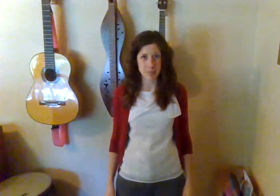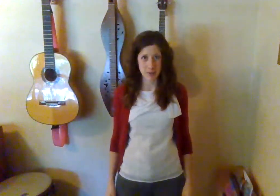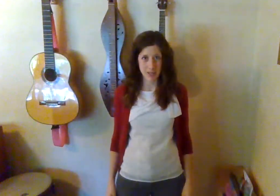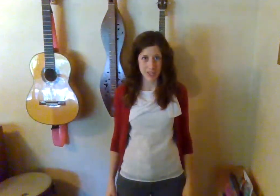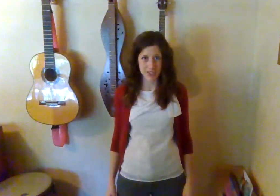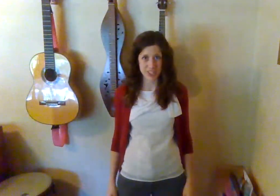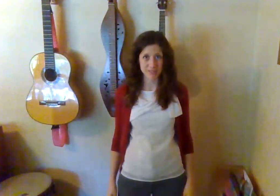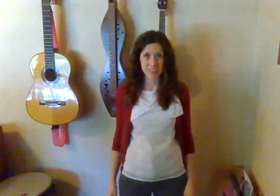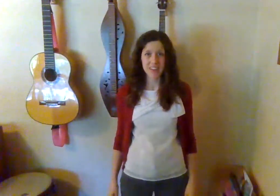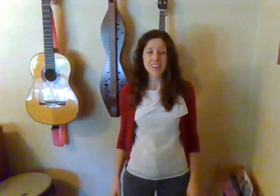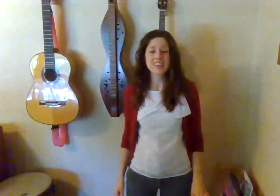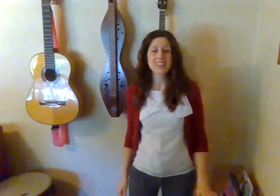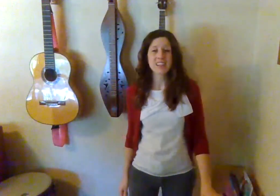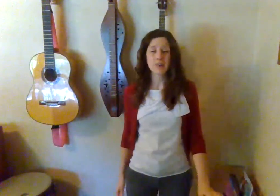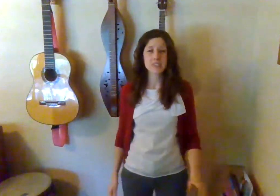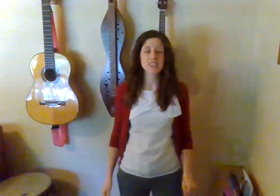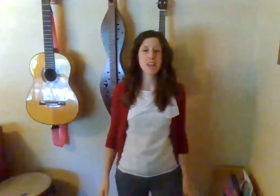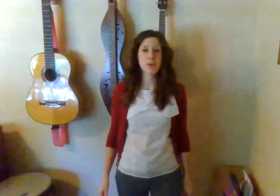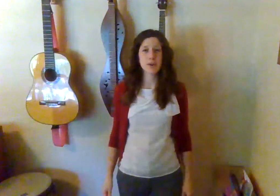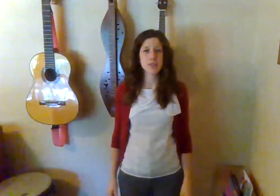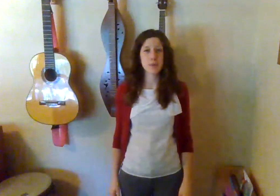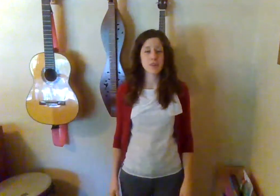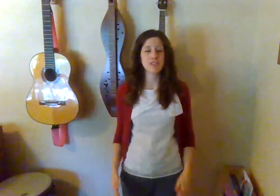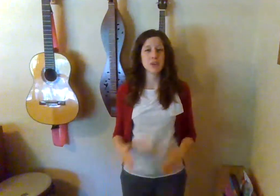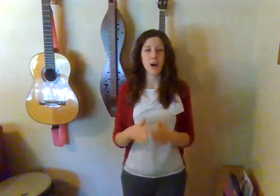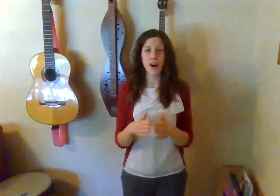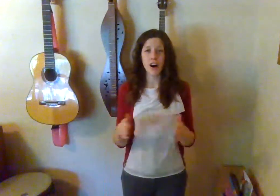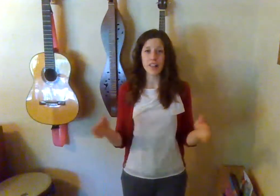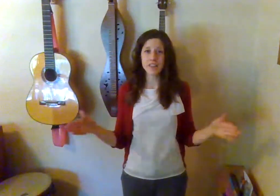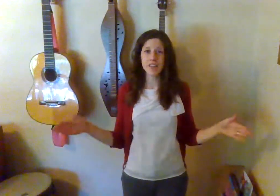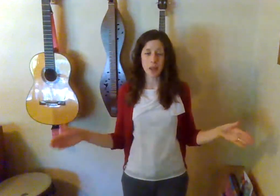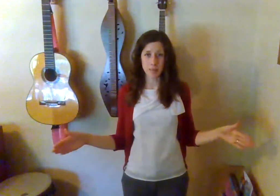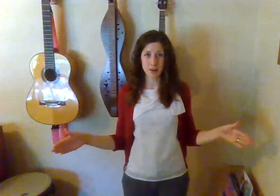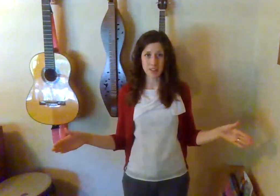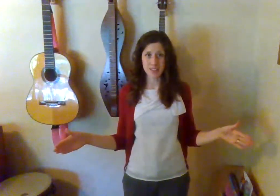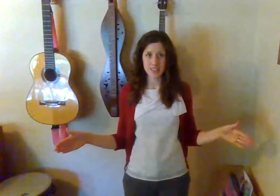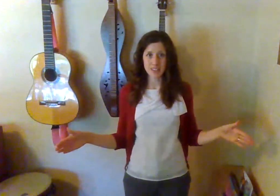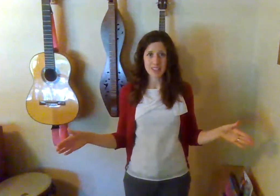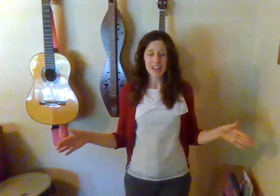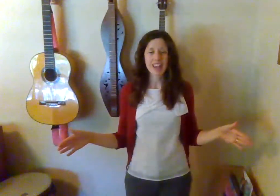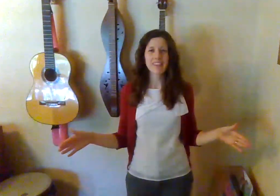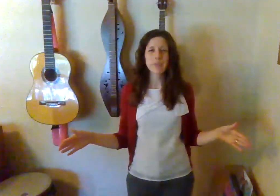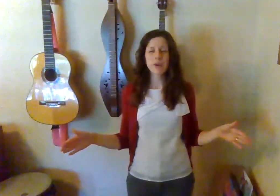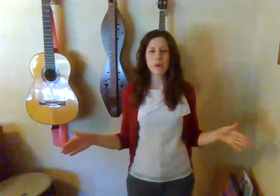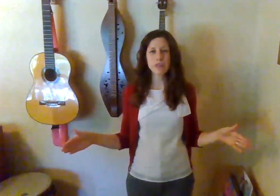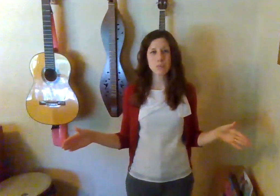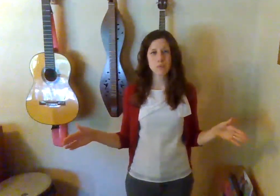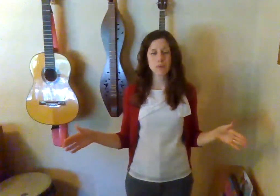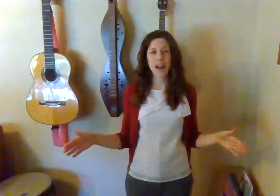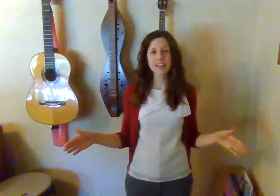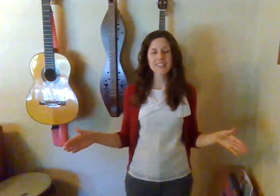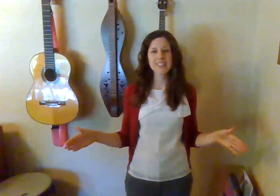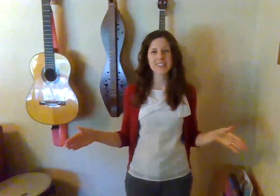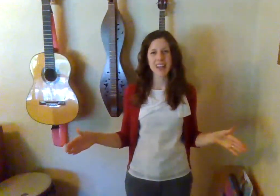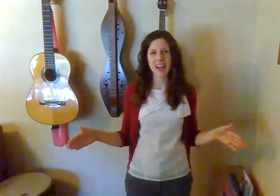Percussion. Now, today we're going to review all of the numbers, and then we're going to practice that